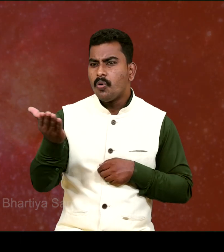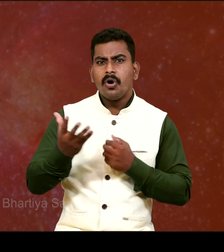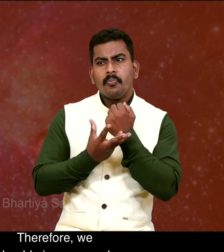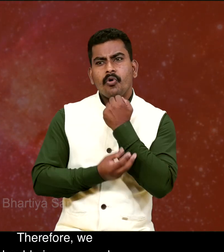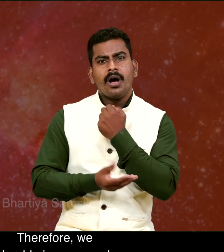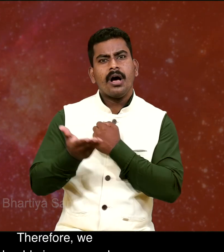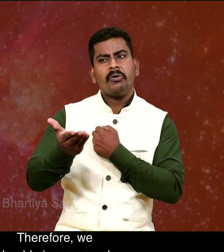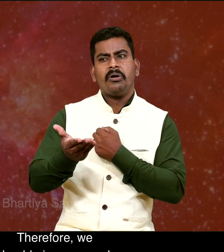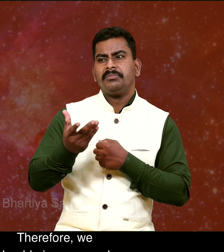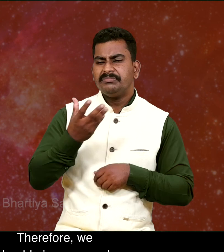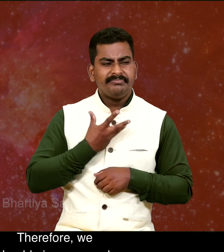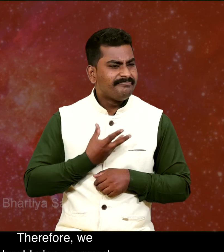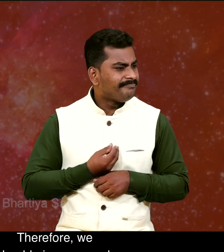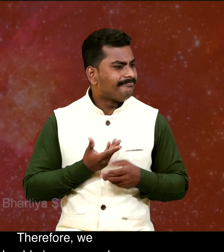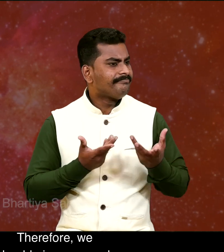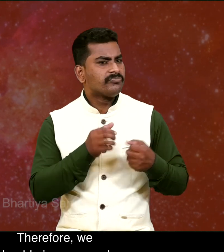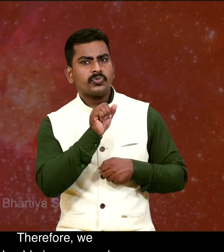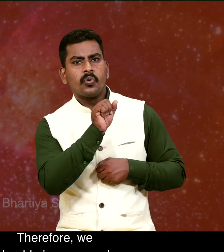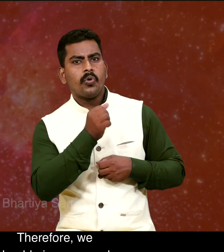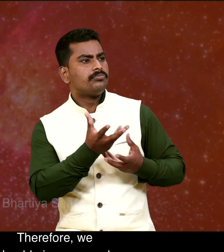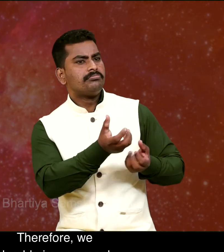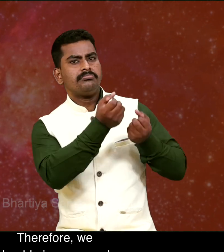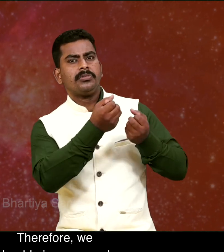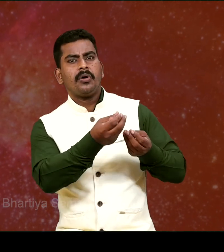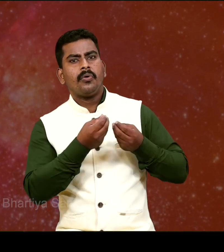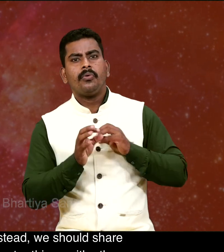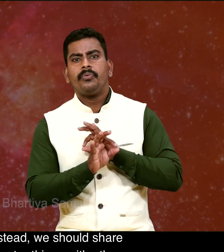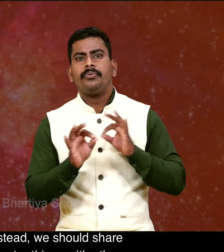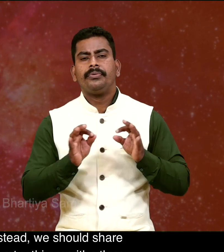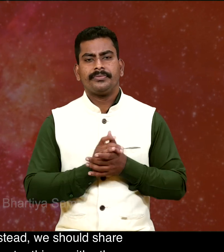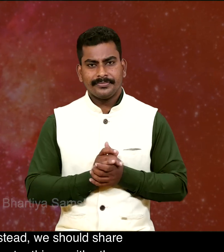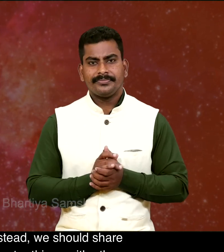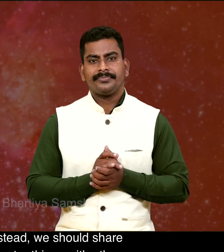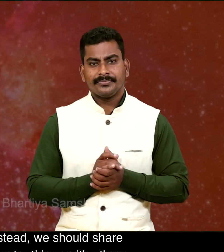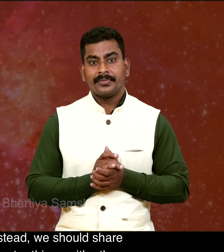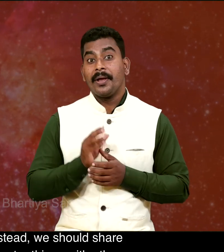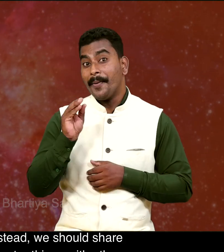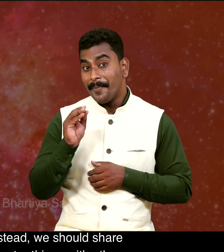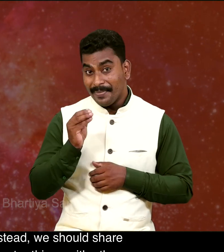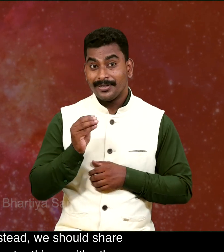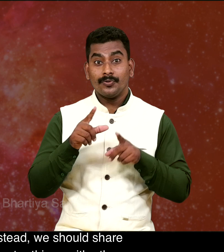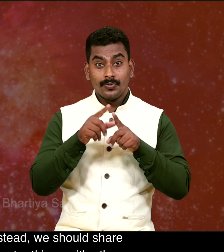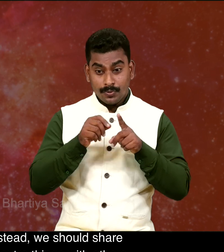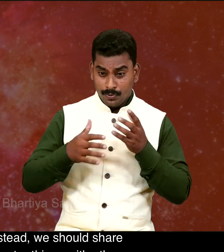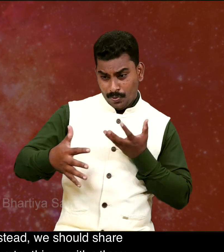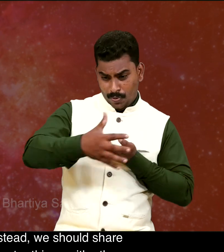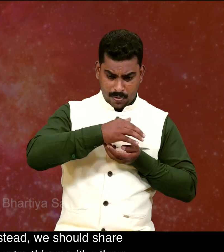Therefore, we should give up greed. Instead, we should share our extra things with